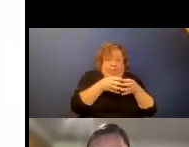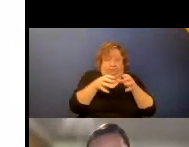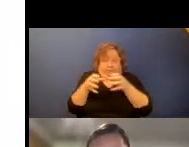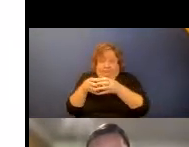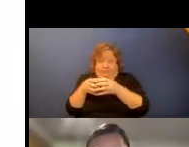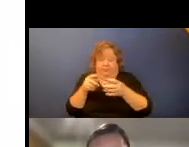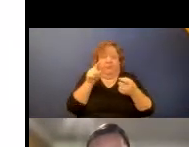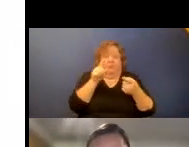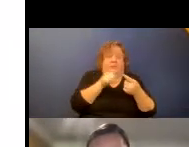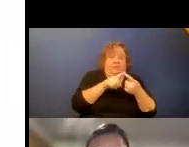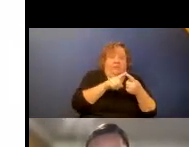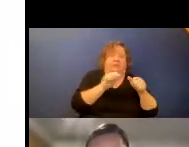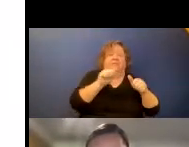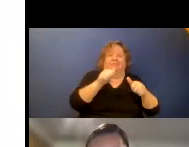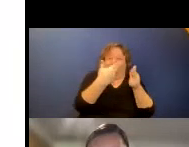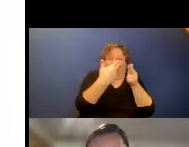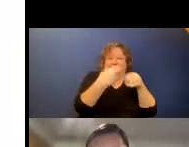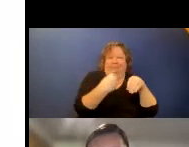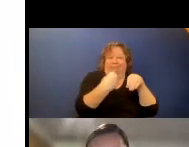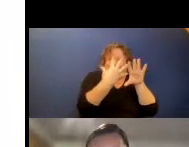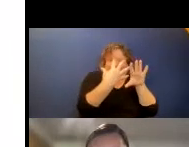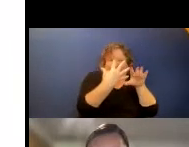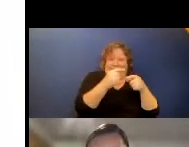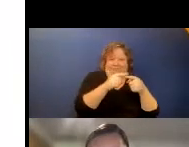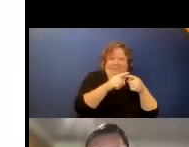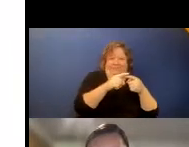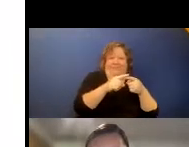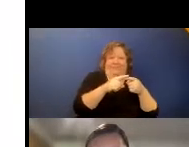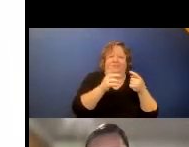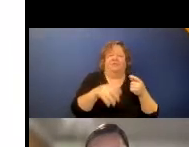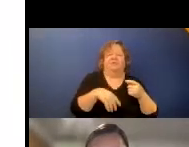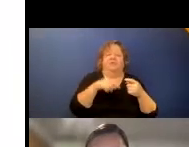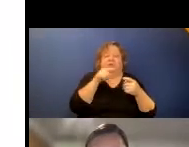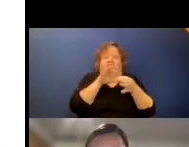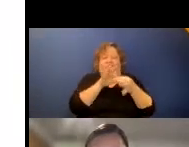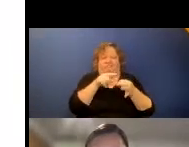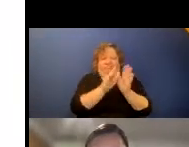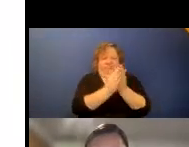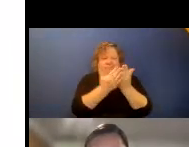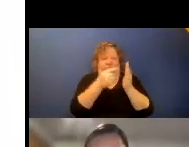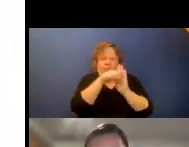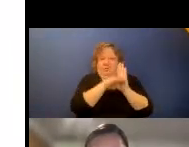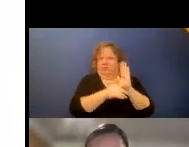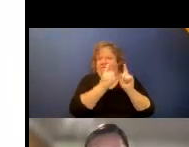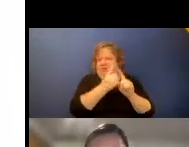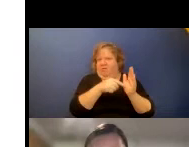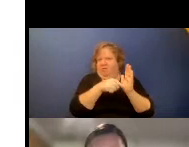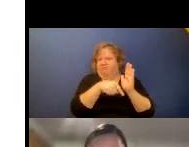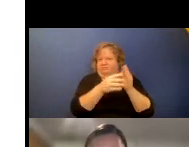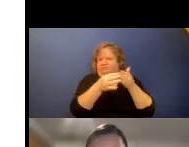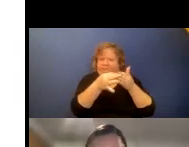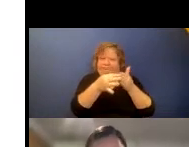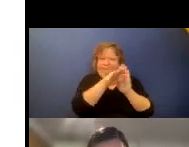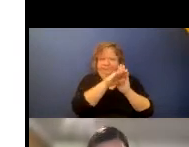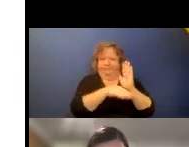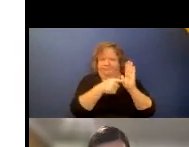of the toolkit, which Carly will guide us through next. And then in the in-country workshops, we'll